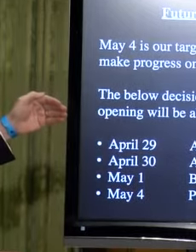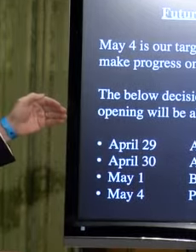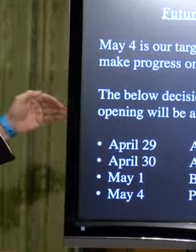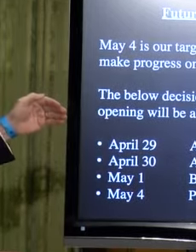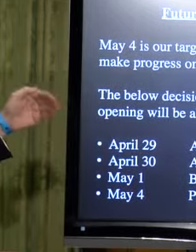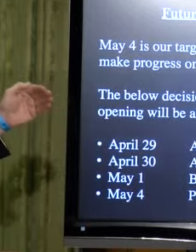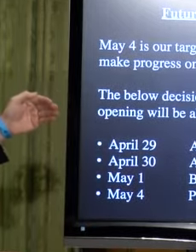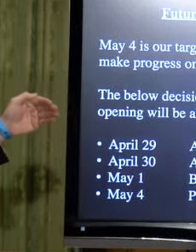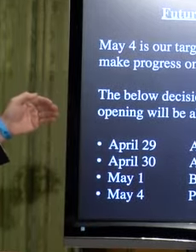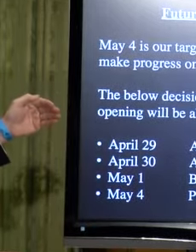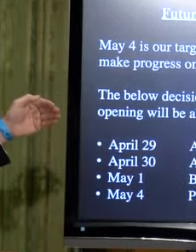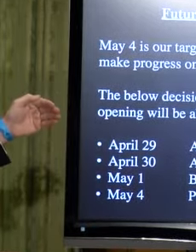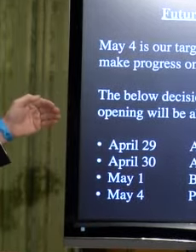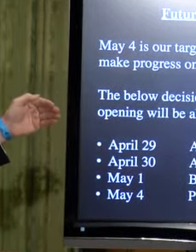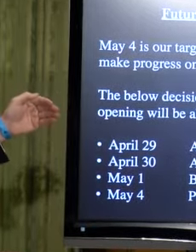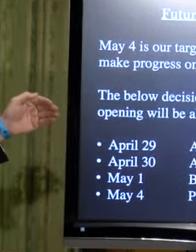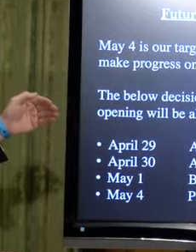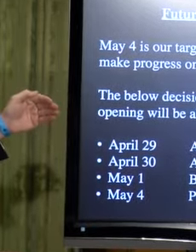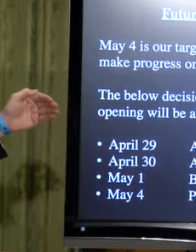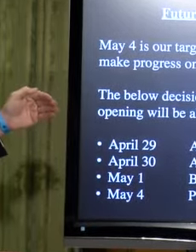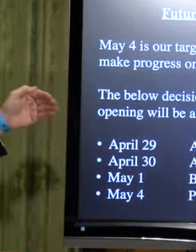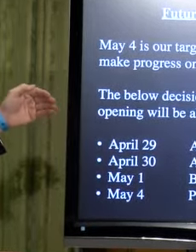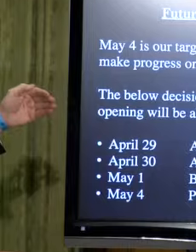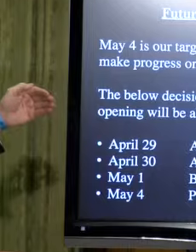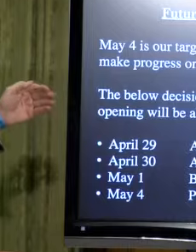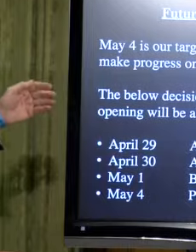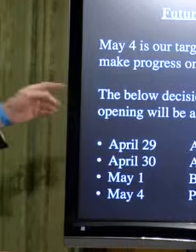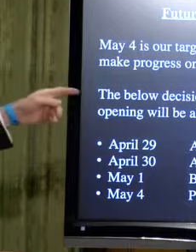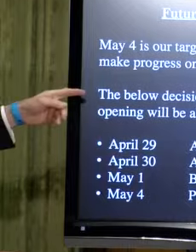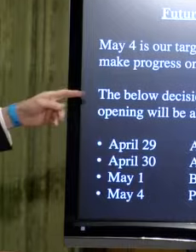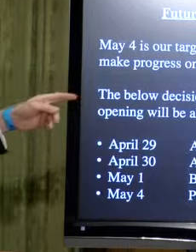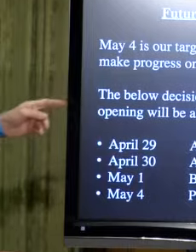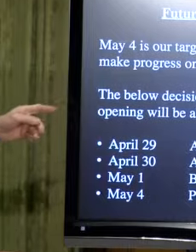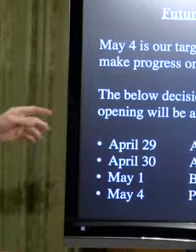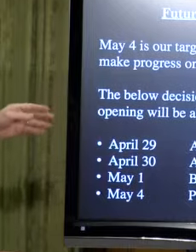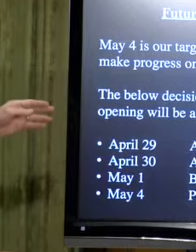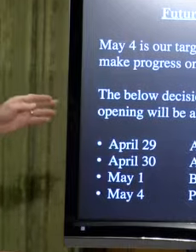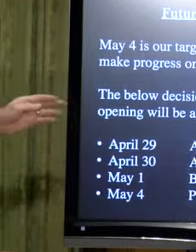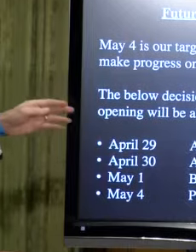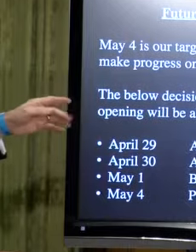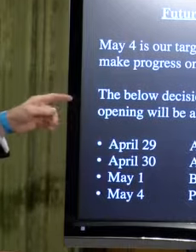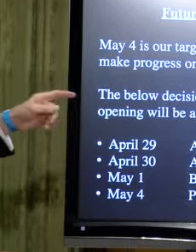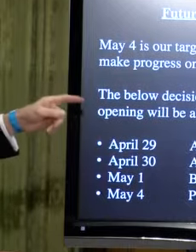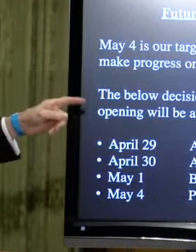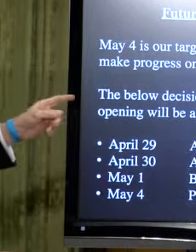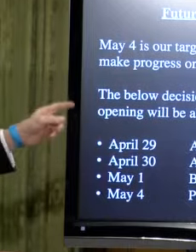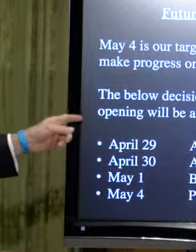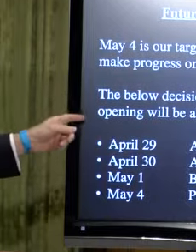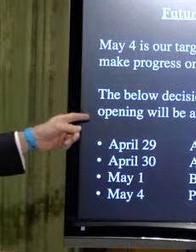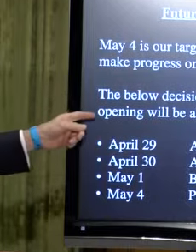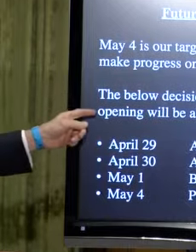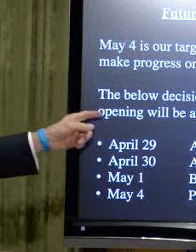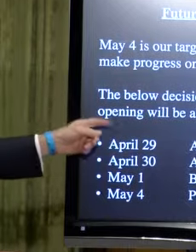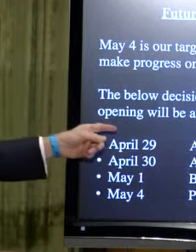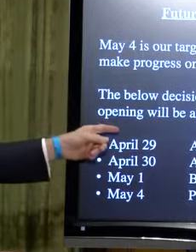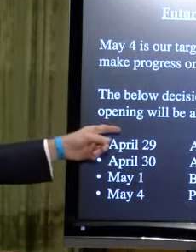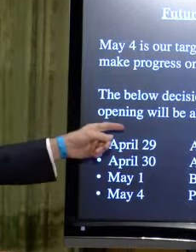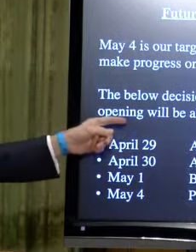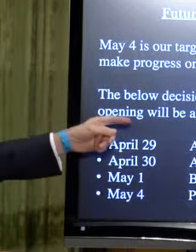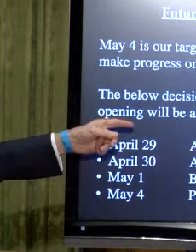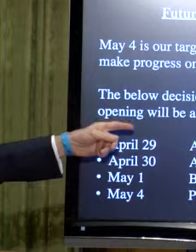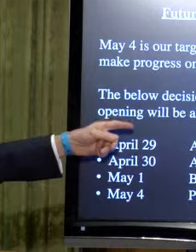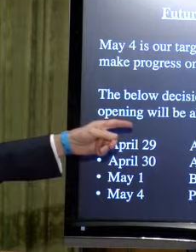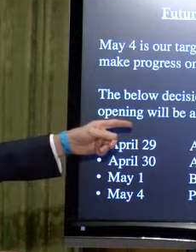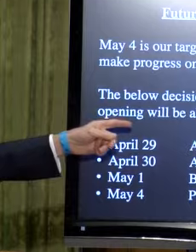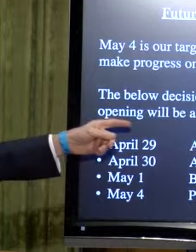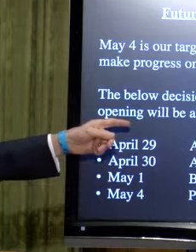announcements leading up to May 4th. And so the below decision announcements will indicate whether a May 4th opening